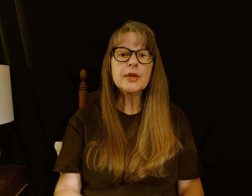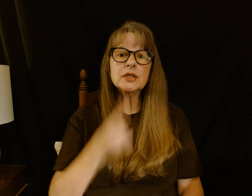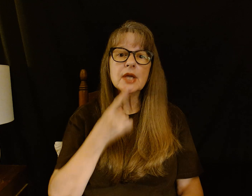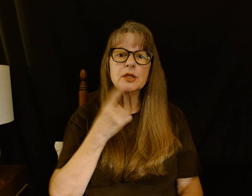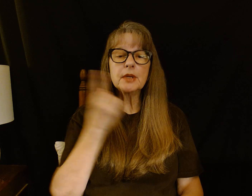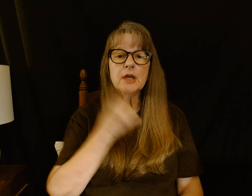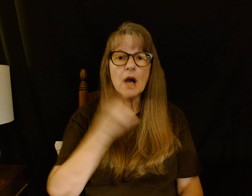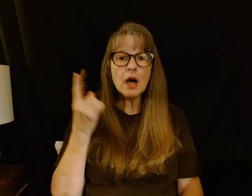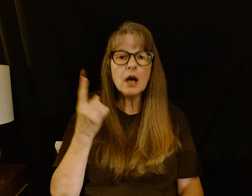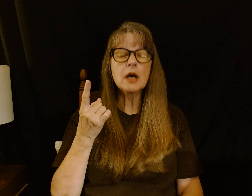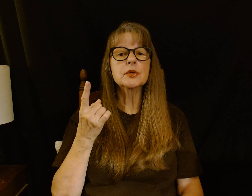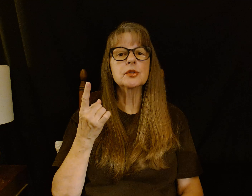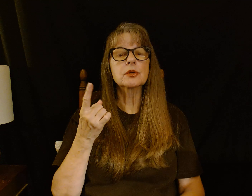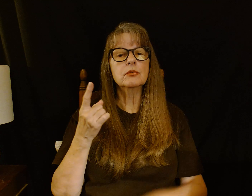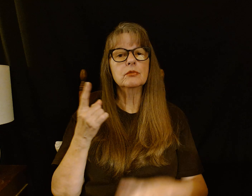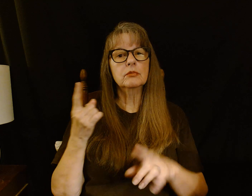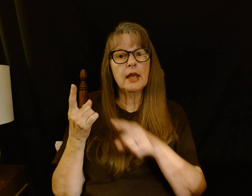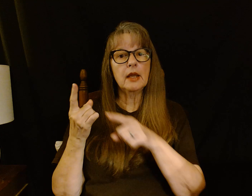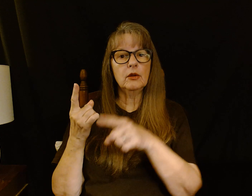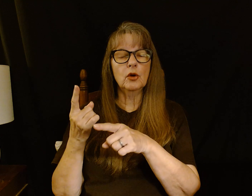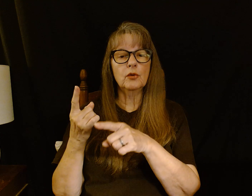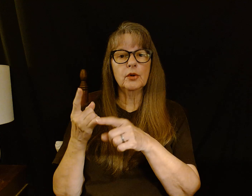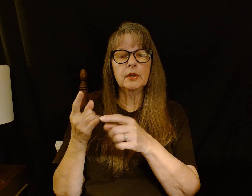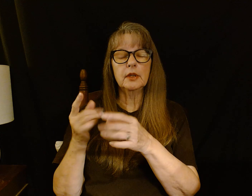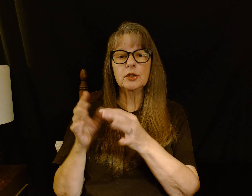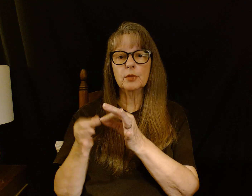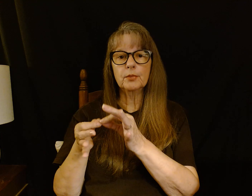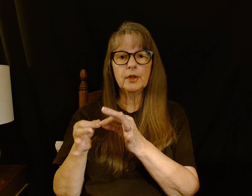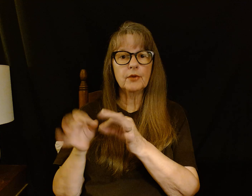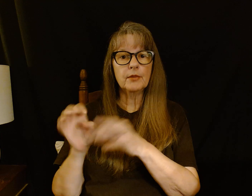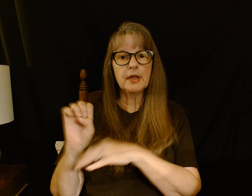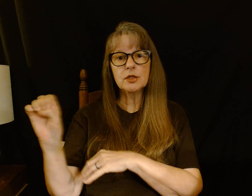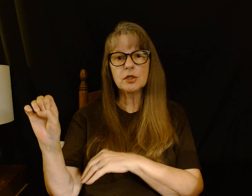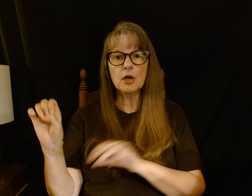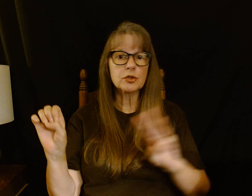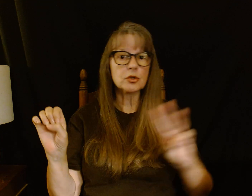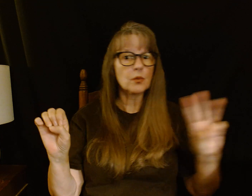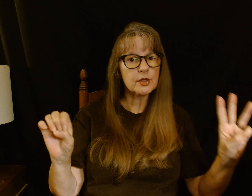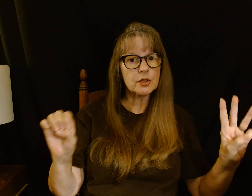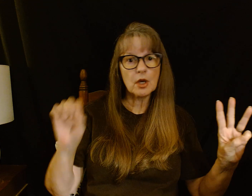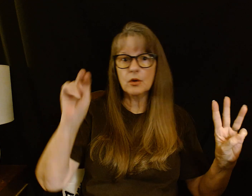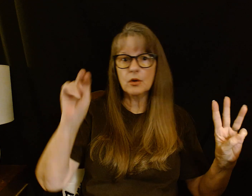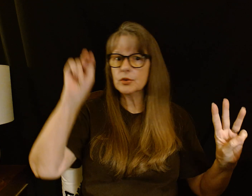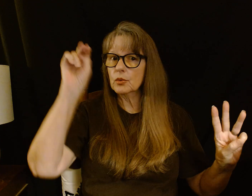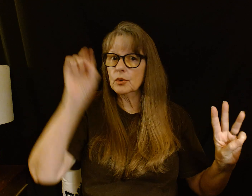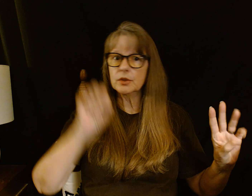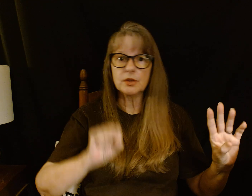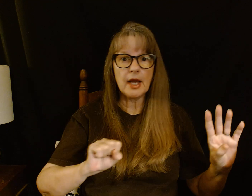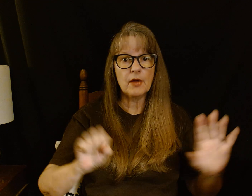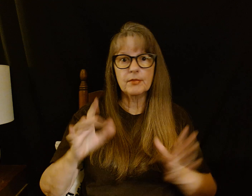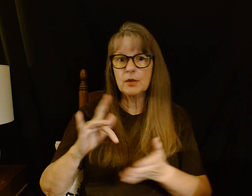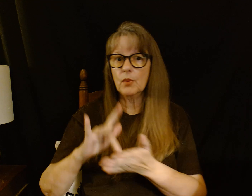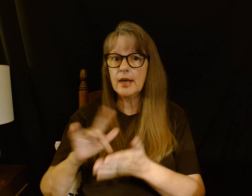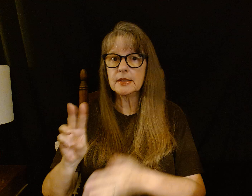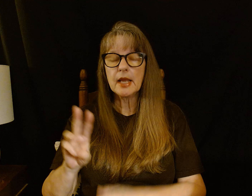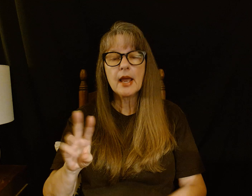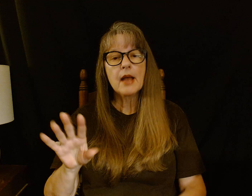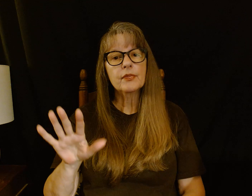says because they're interpreting from the East Coast to the West Coast, North to South, Midwest,